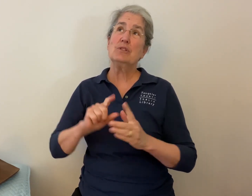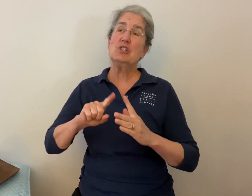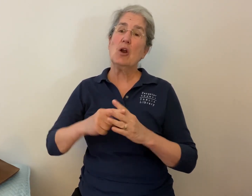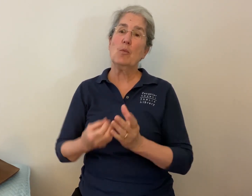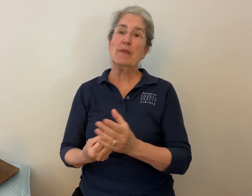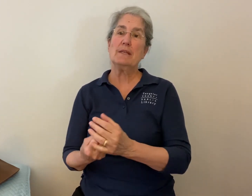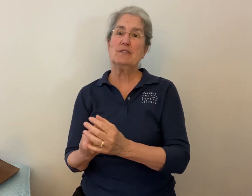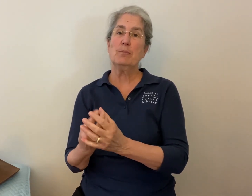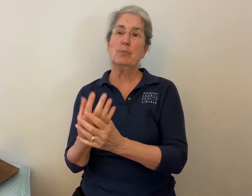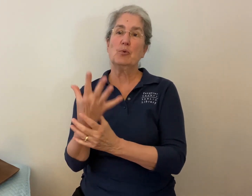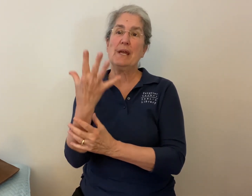start with spring.